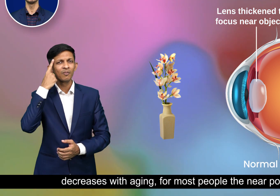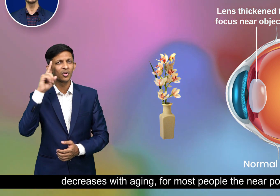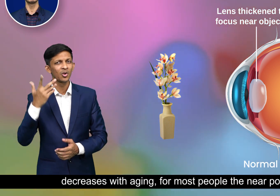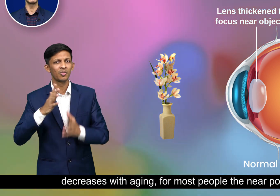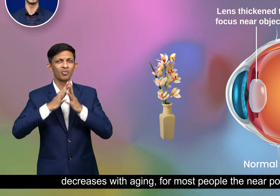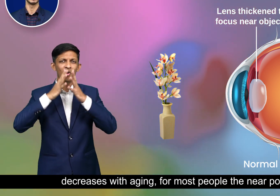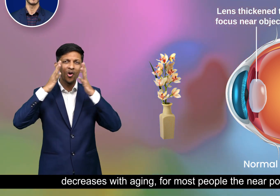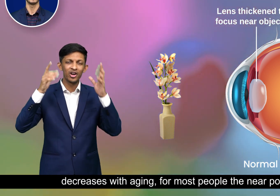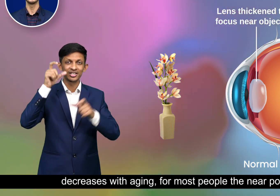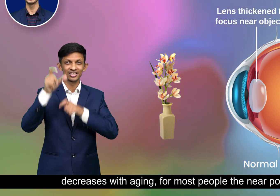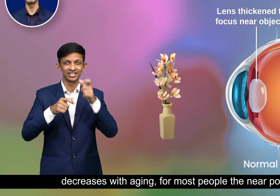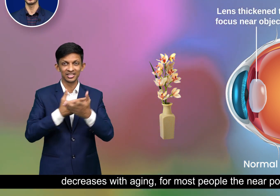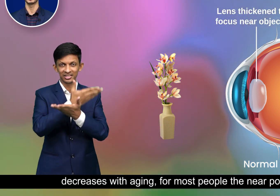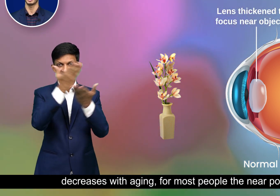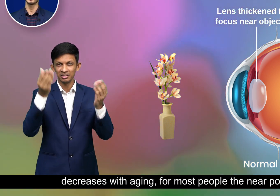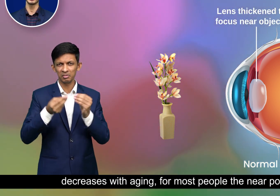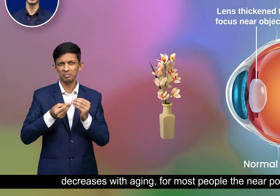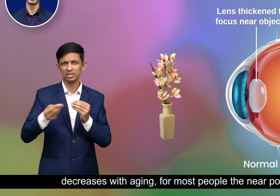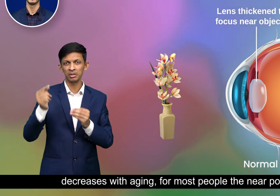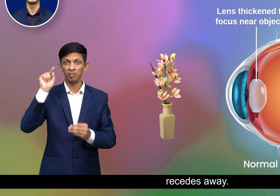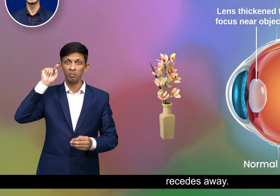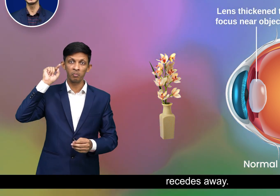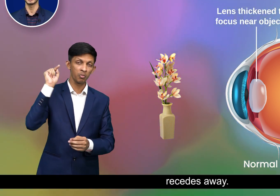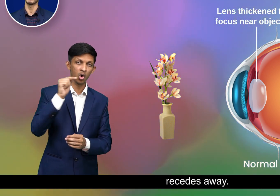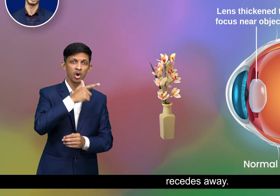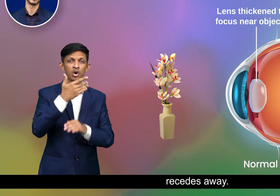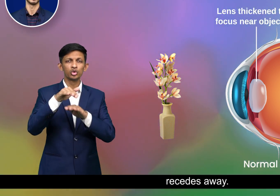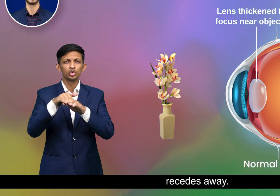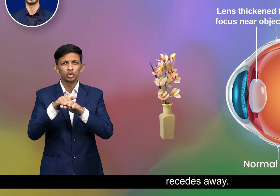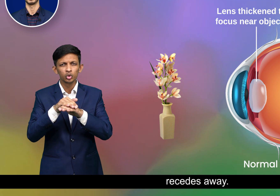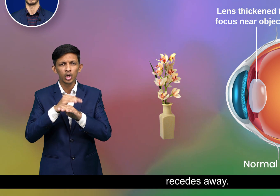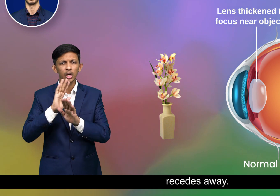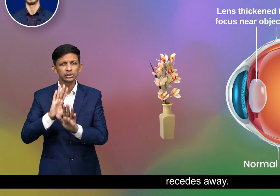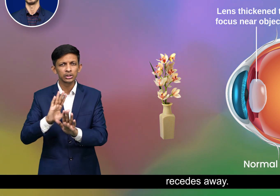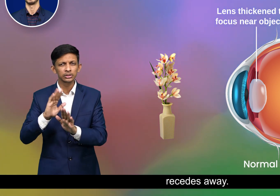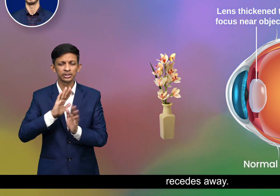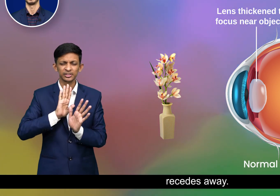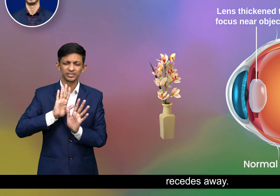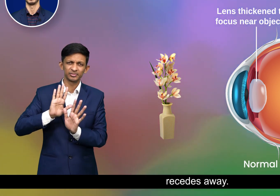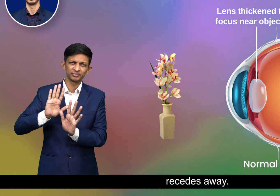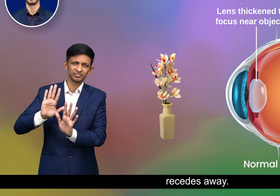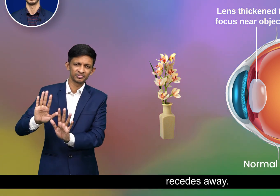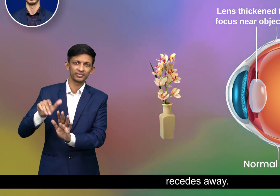For most people, the near point gradually recedes away.